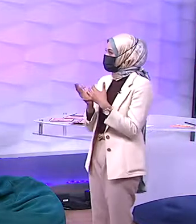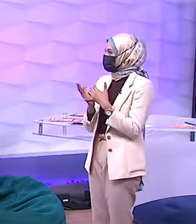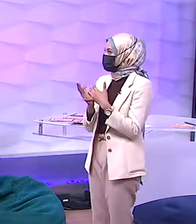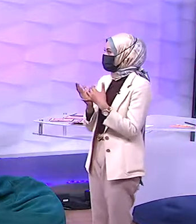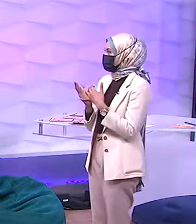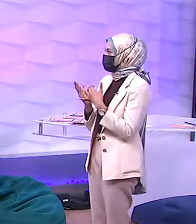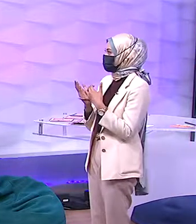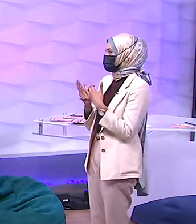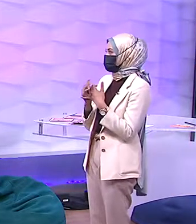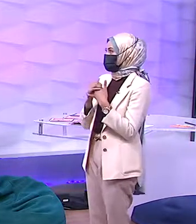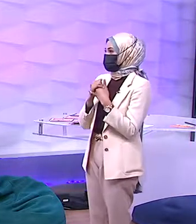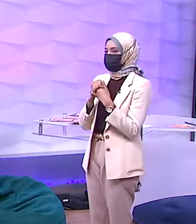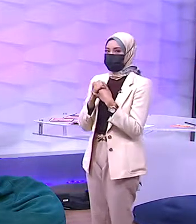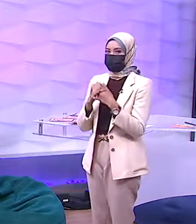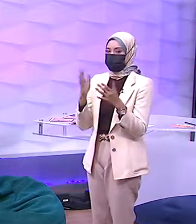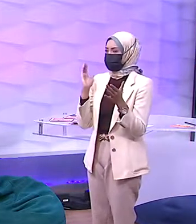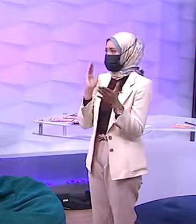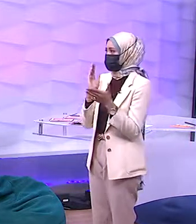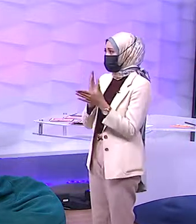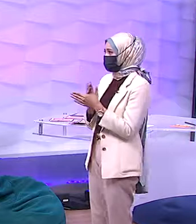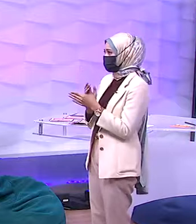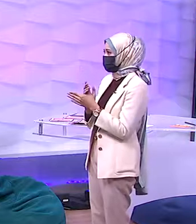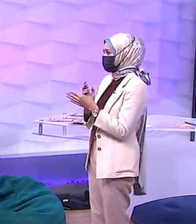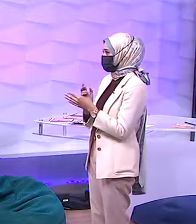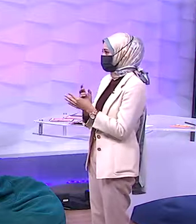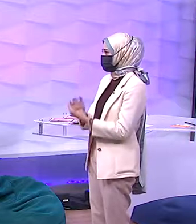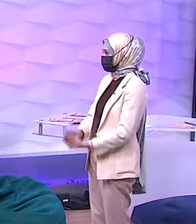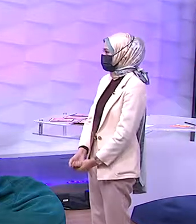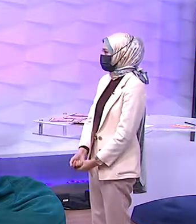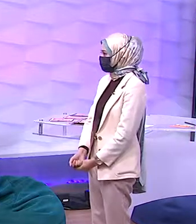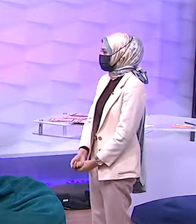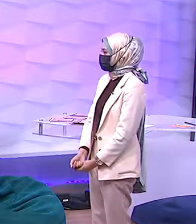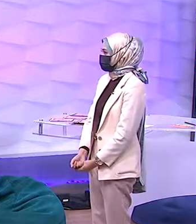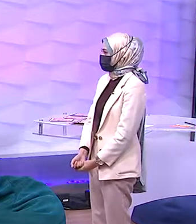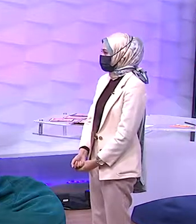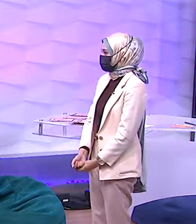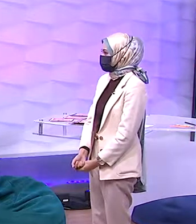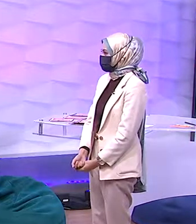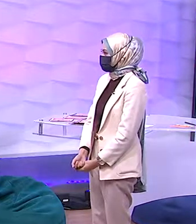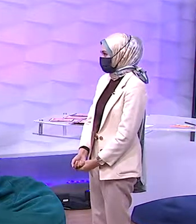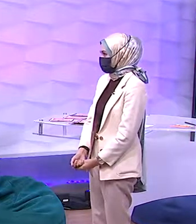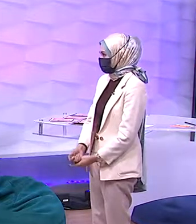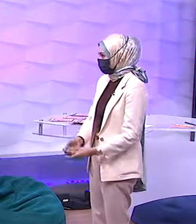television, doing some activity with my family. Correct. This is where you spend your time with